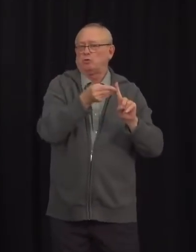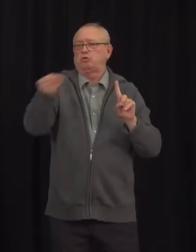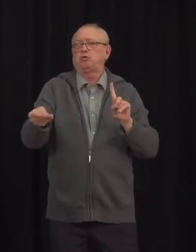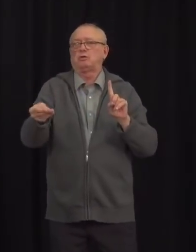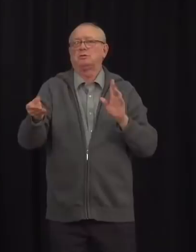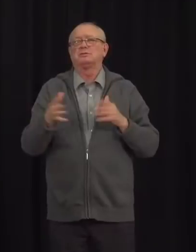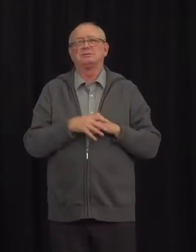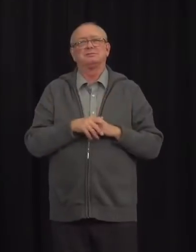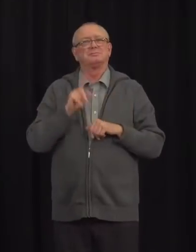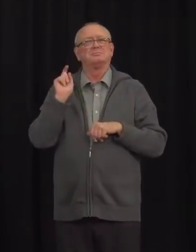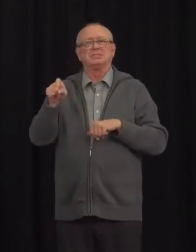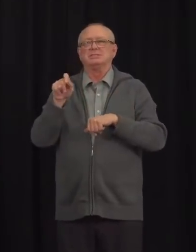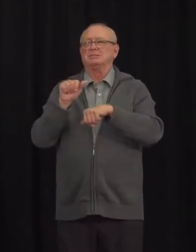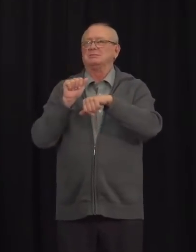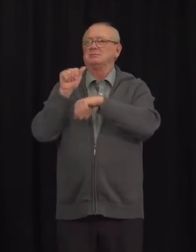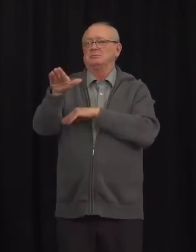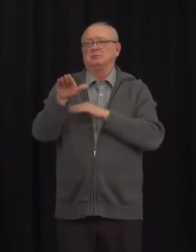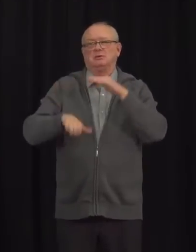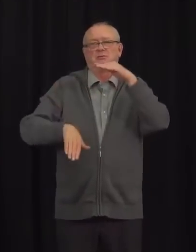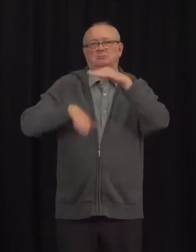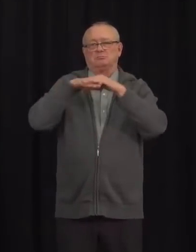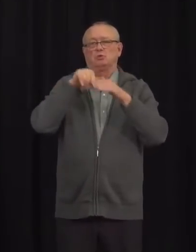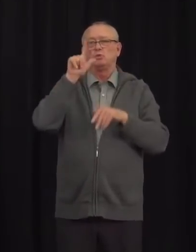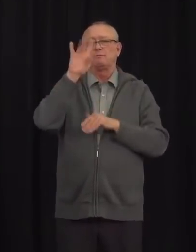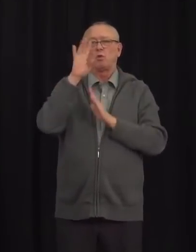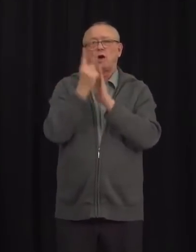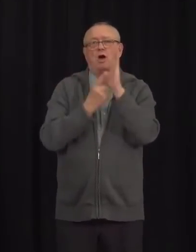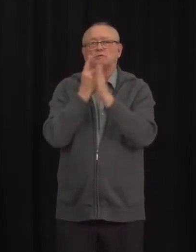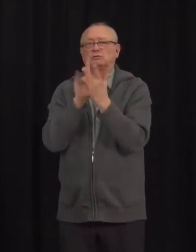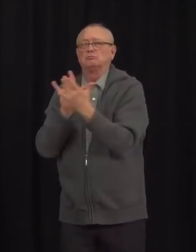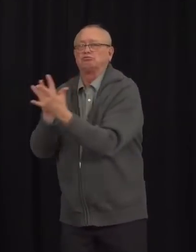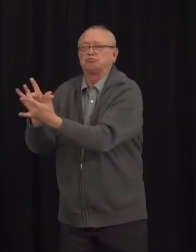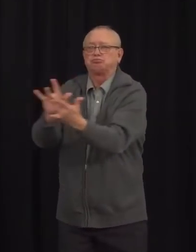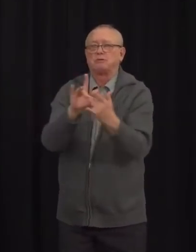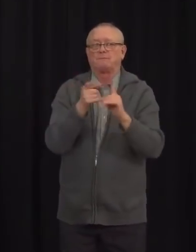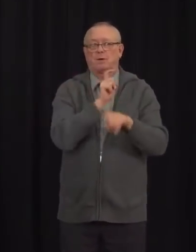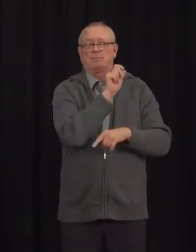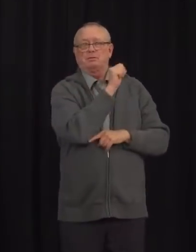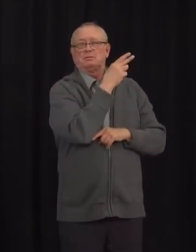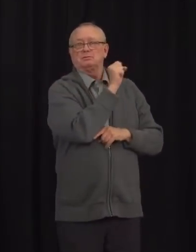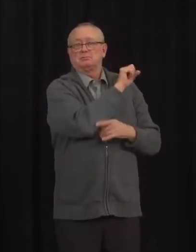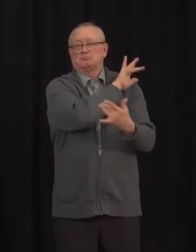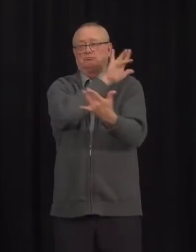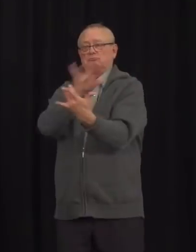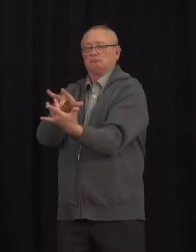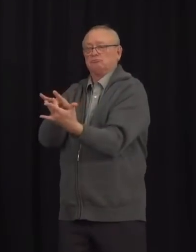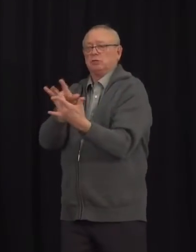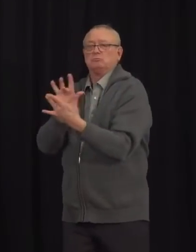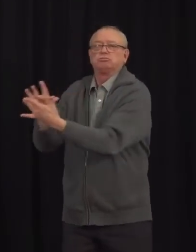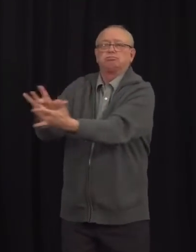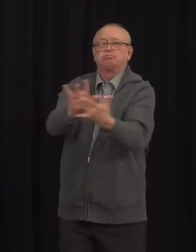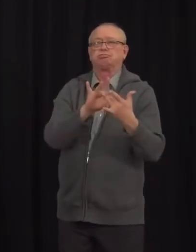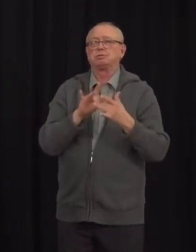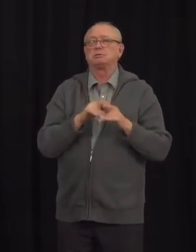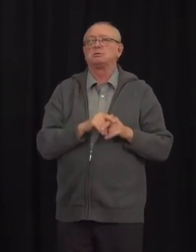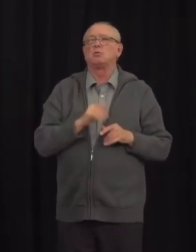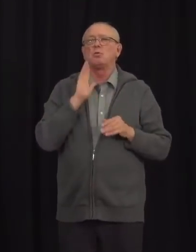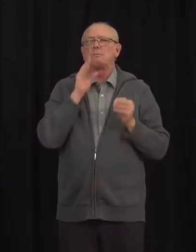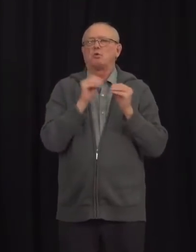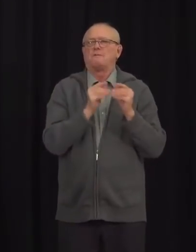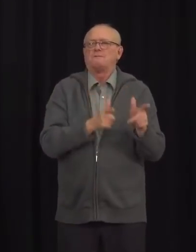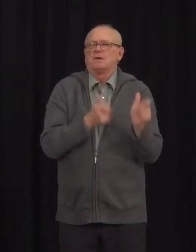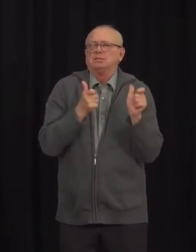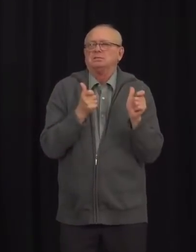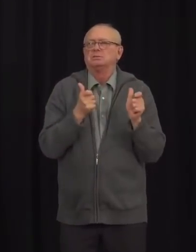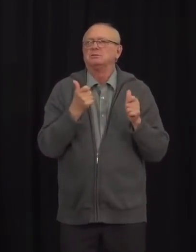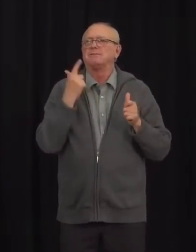contacted by AHS. This change will make the close contact notification process quicker for large events.